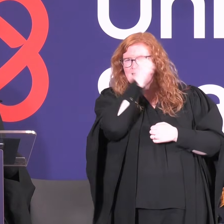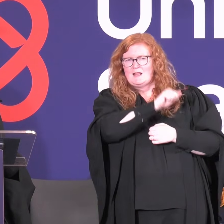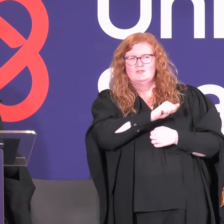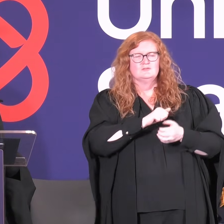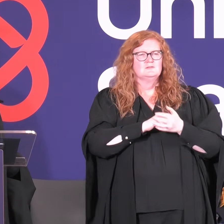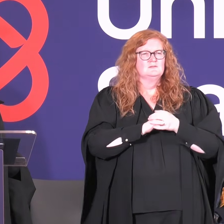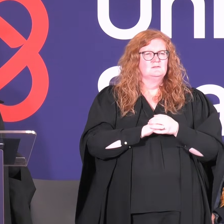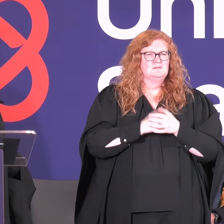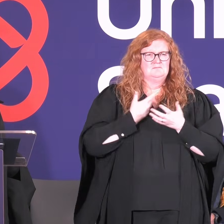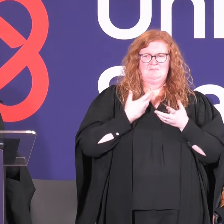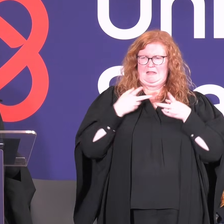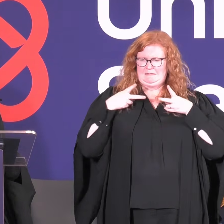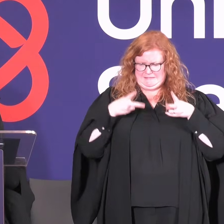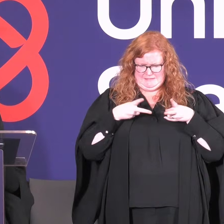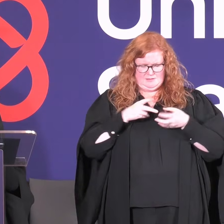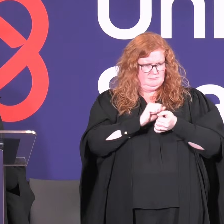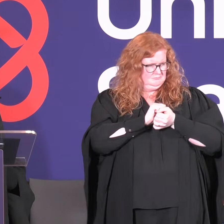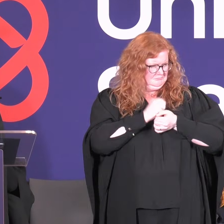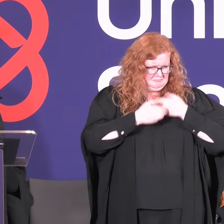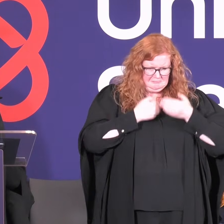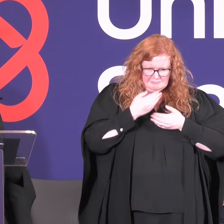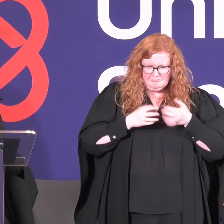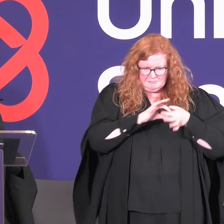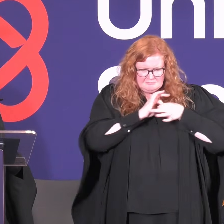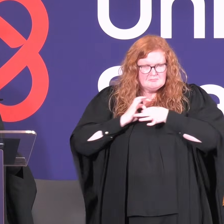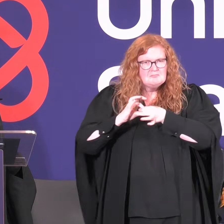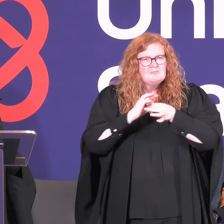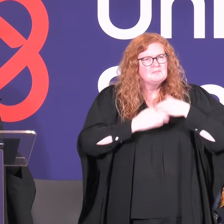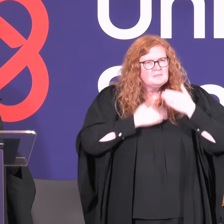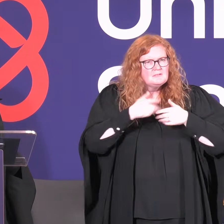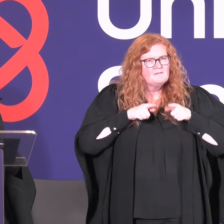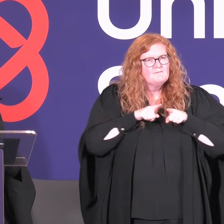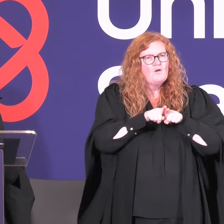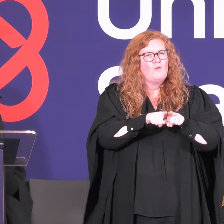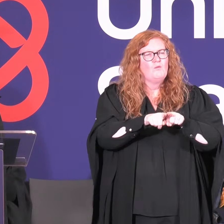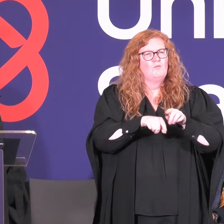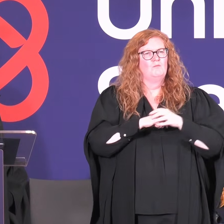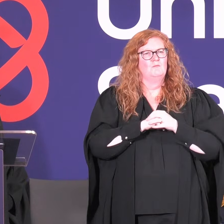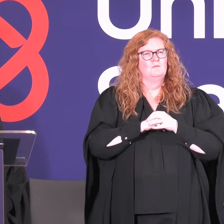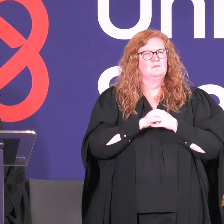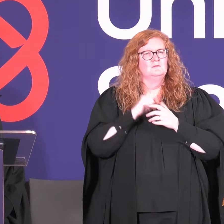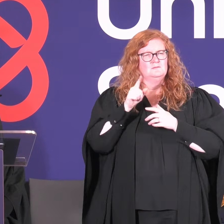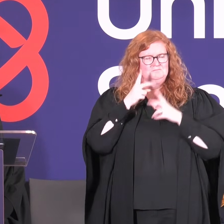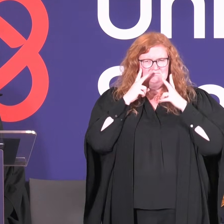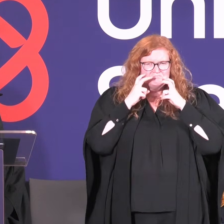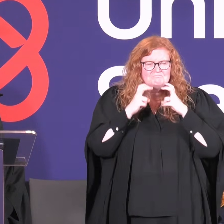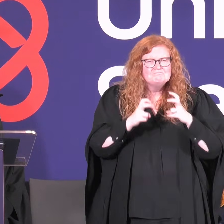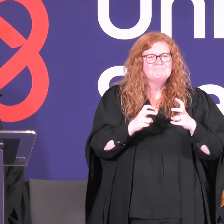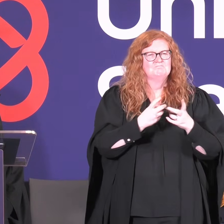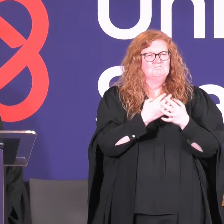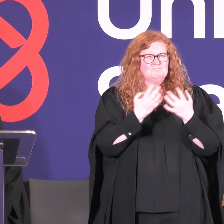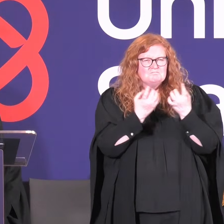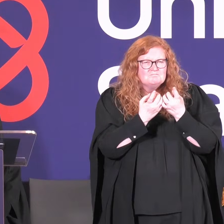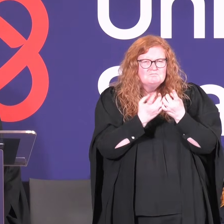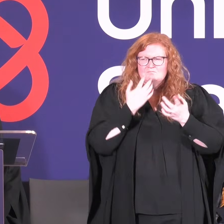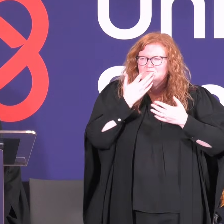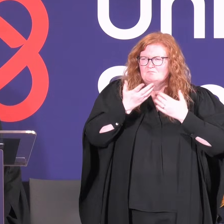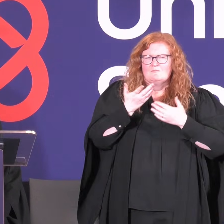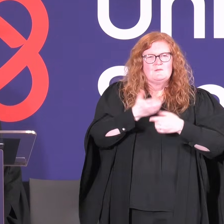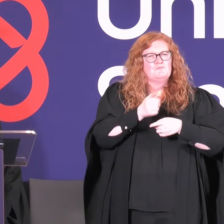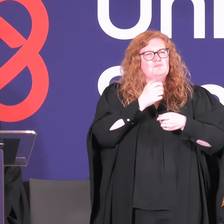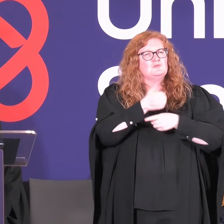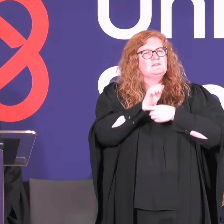and the systems that hold our society together. You've explored what it means to protect the vulnerable,